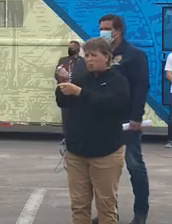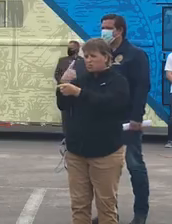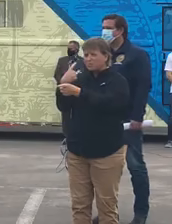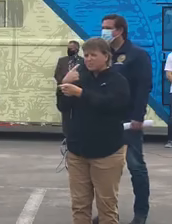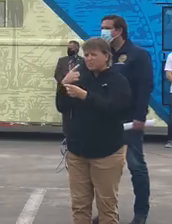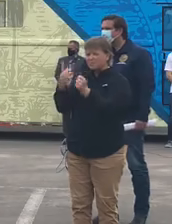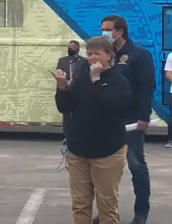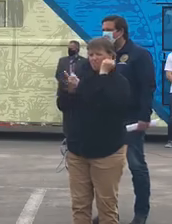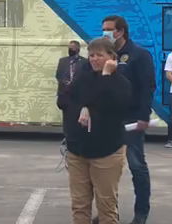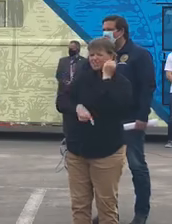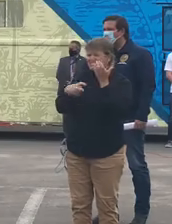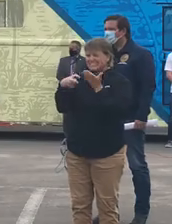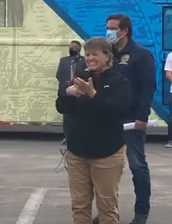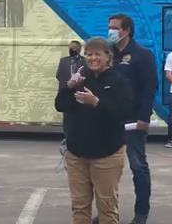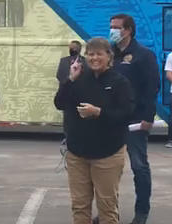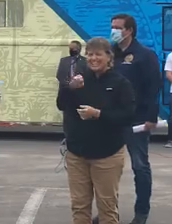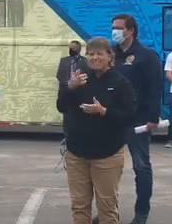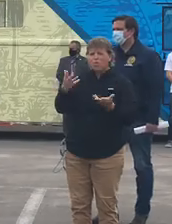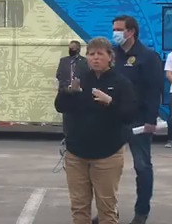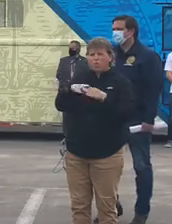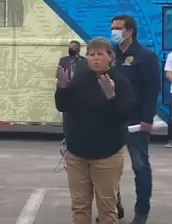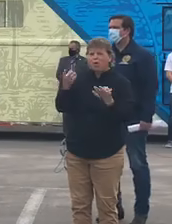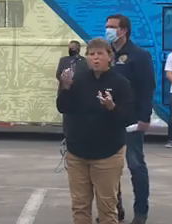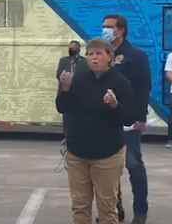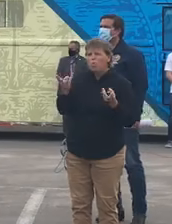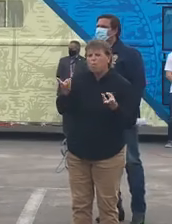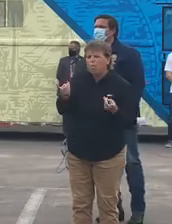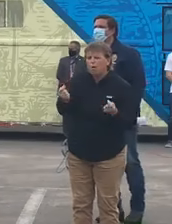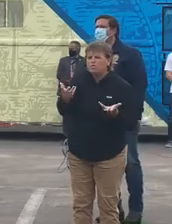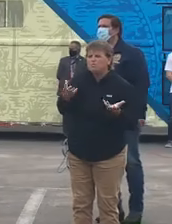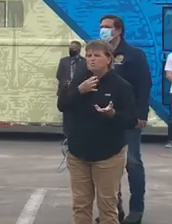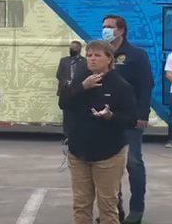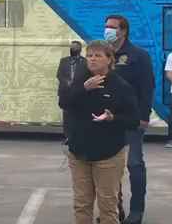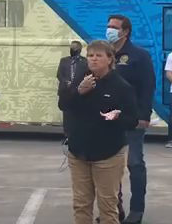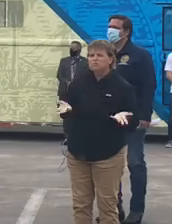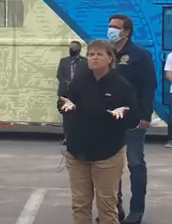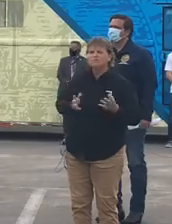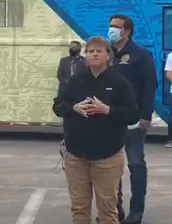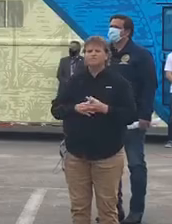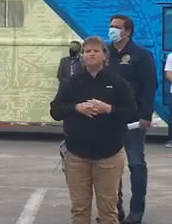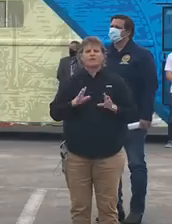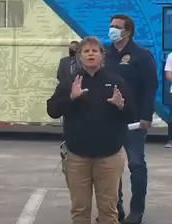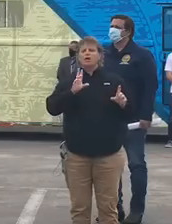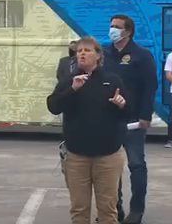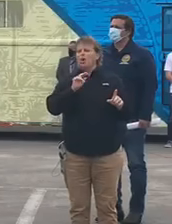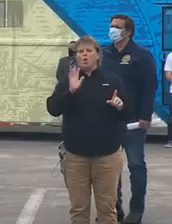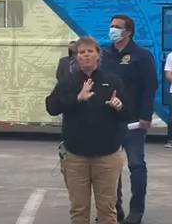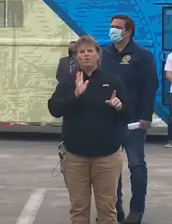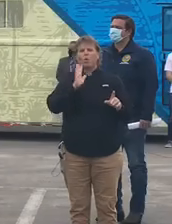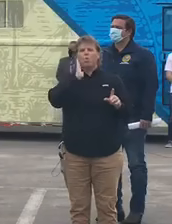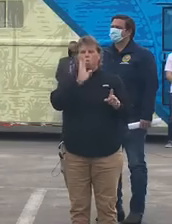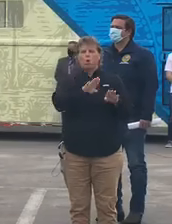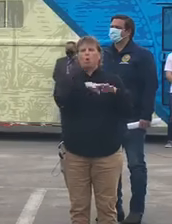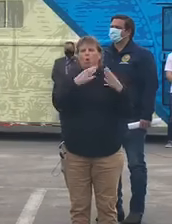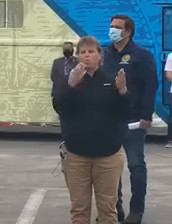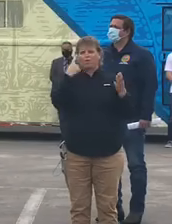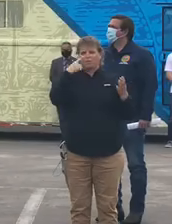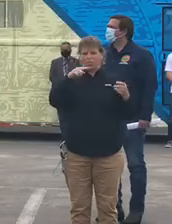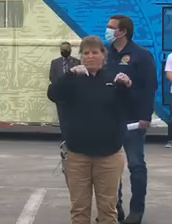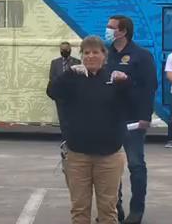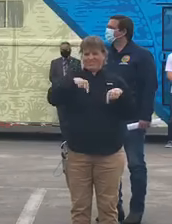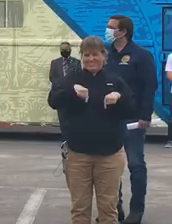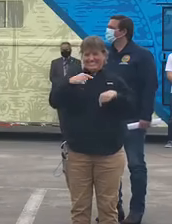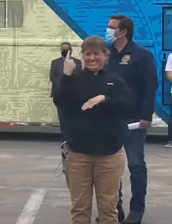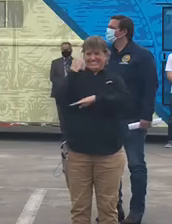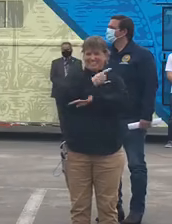No, look, people are saying that they're going to open up with a date. There's no date, all right?